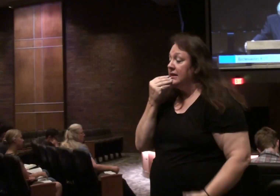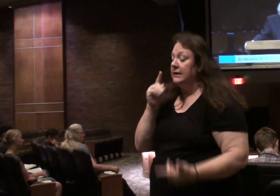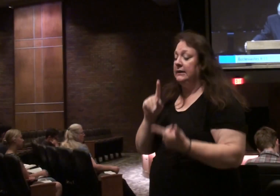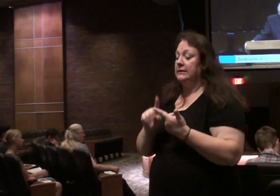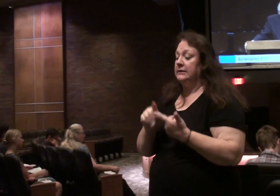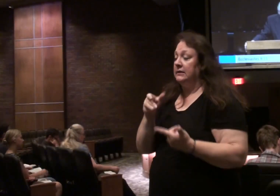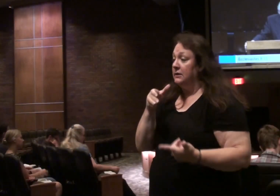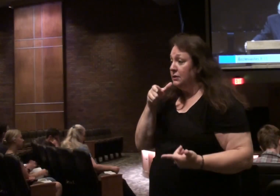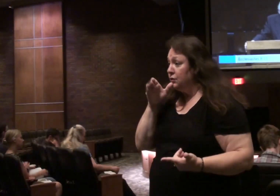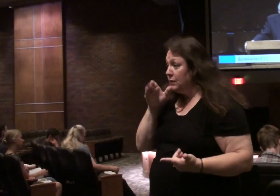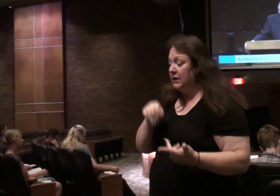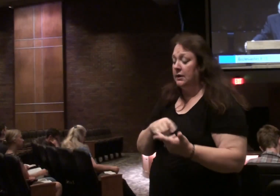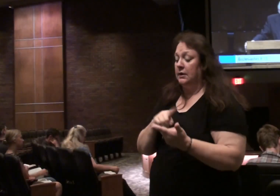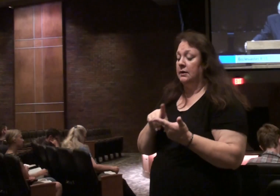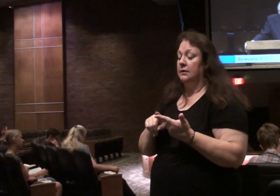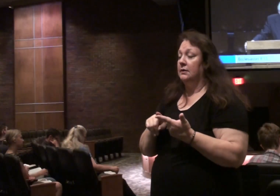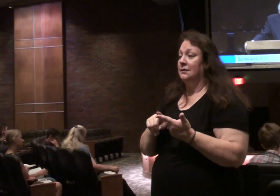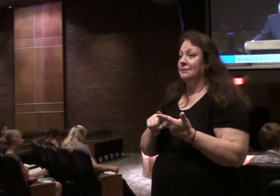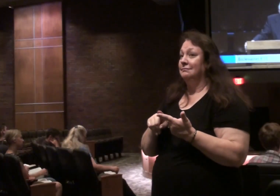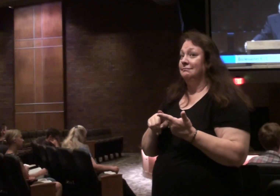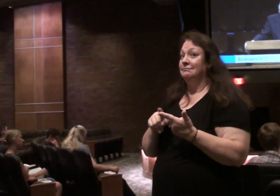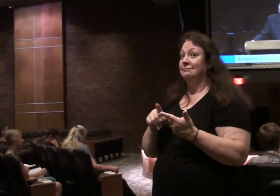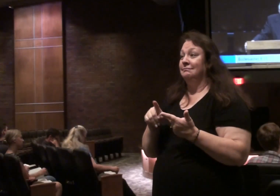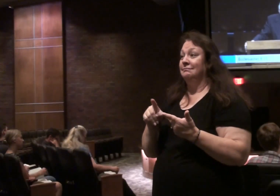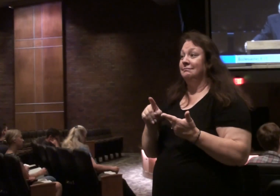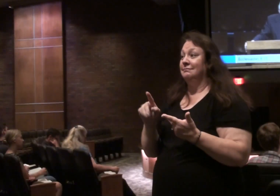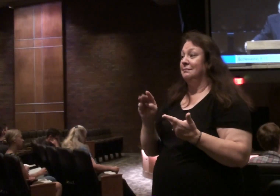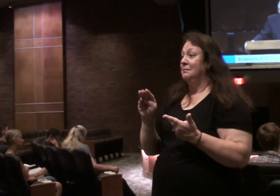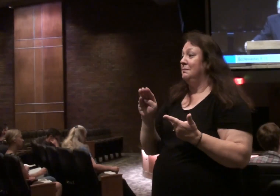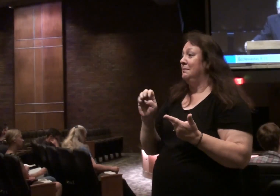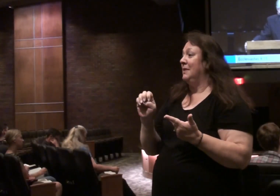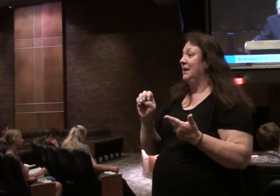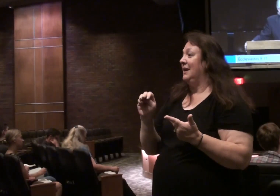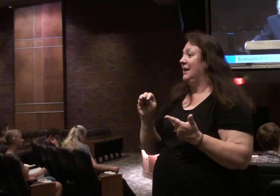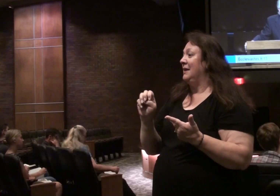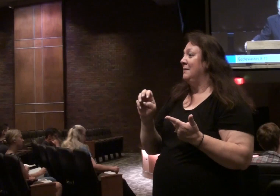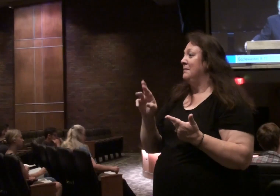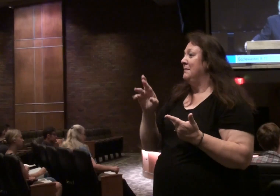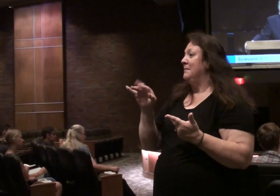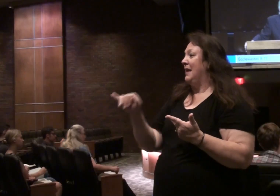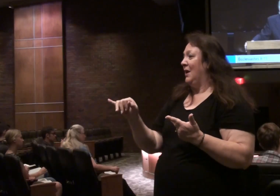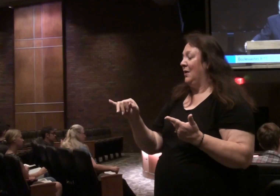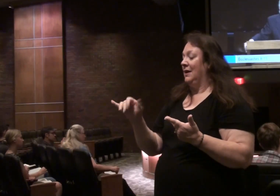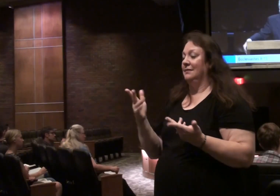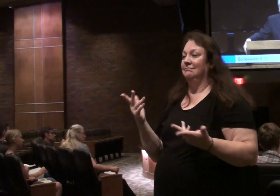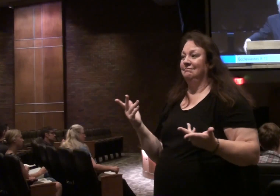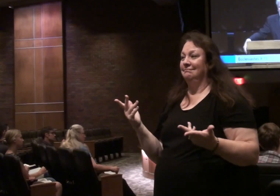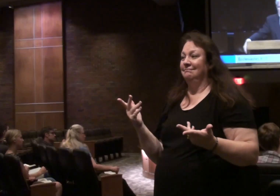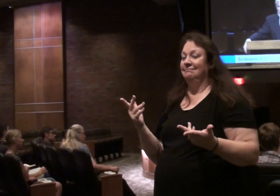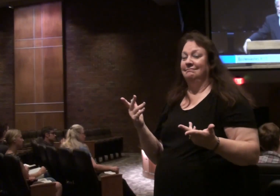and to drink and to be merry. After you talked about the injustice,